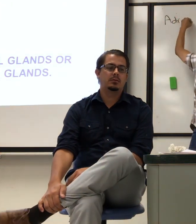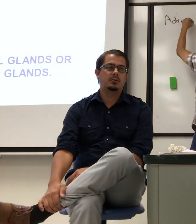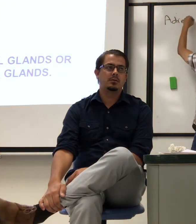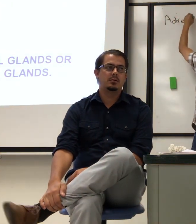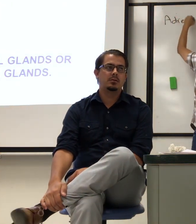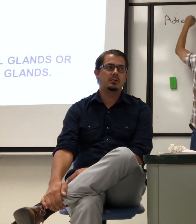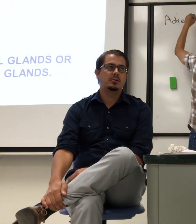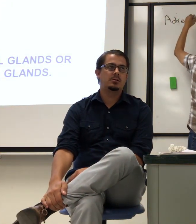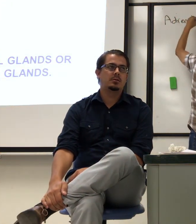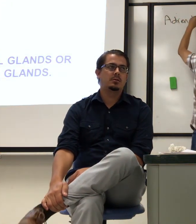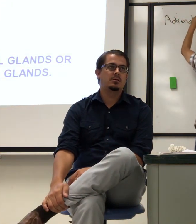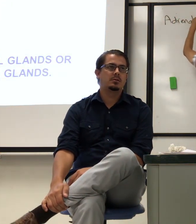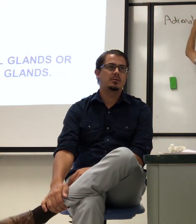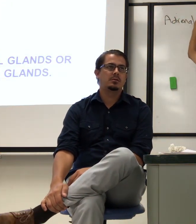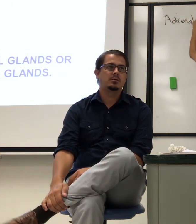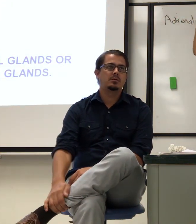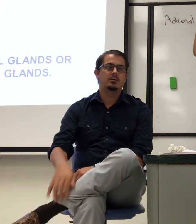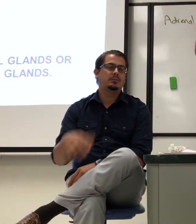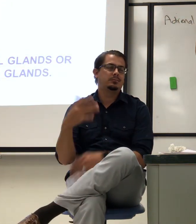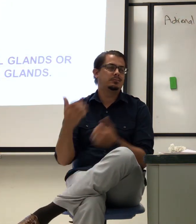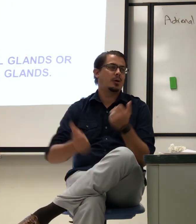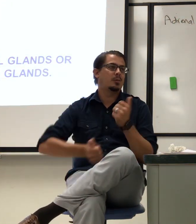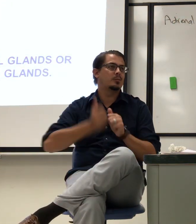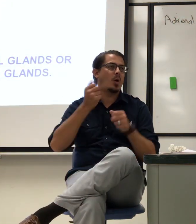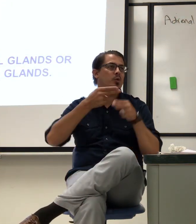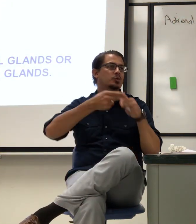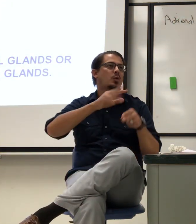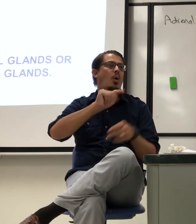I more commonly call it adrenal gland.